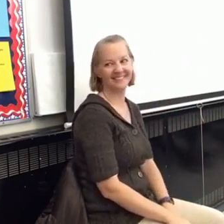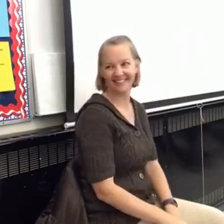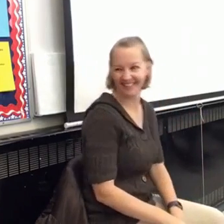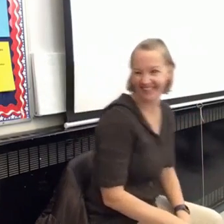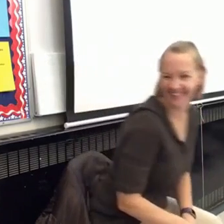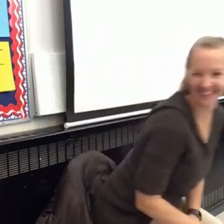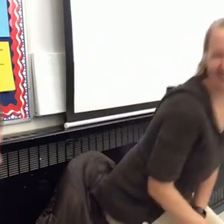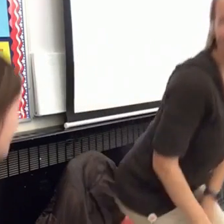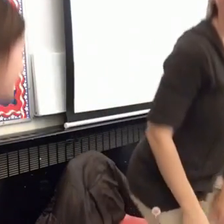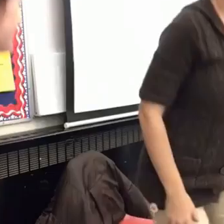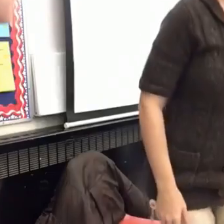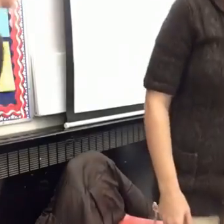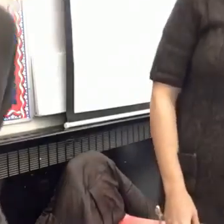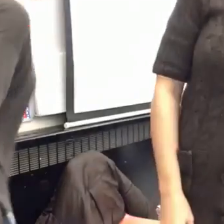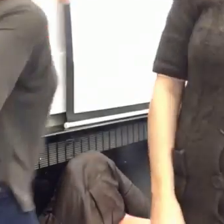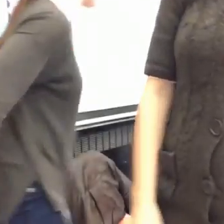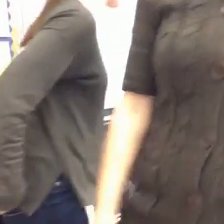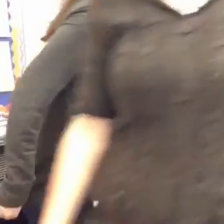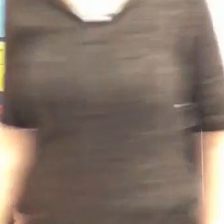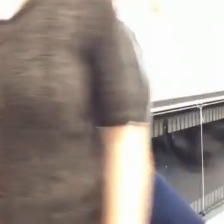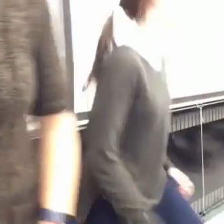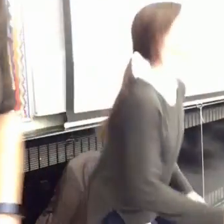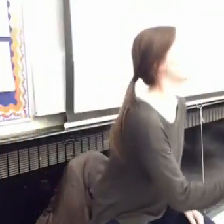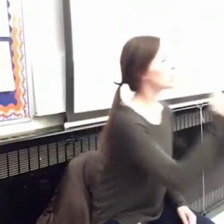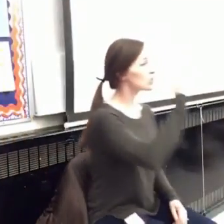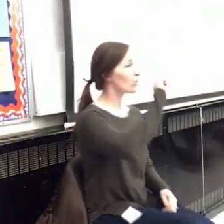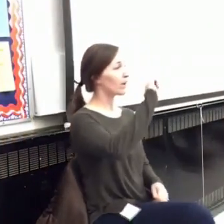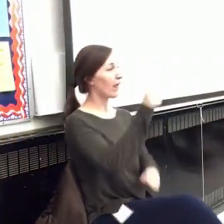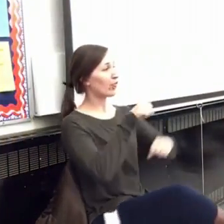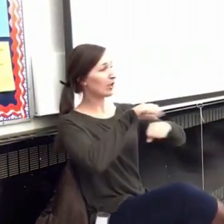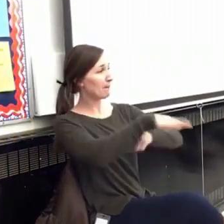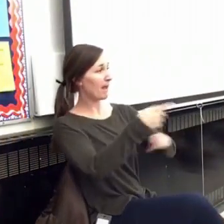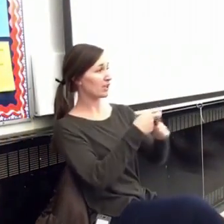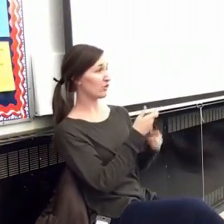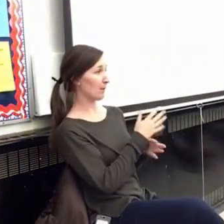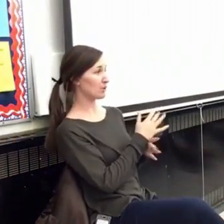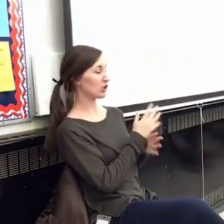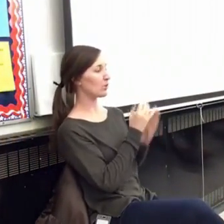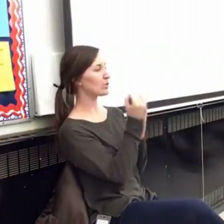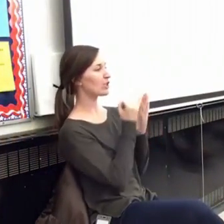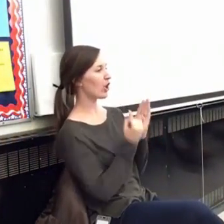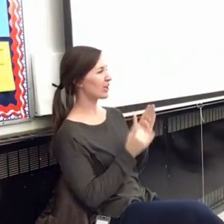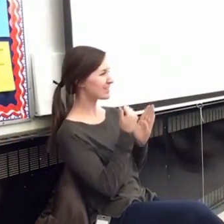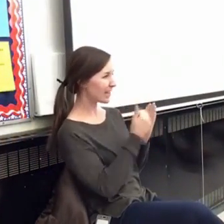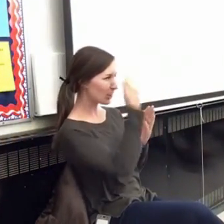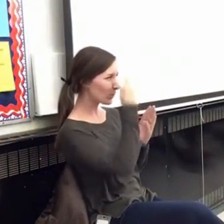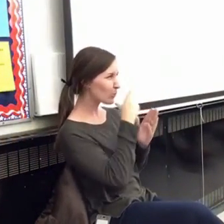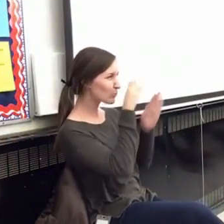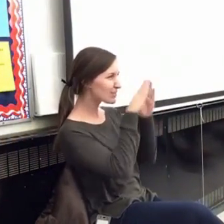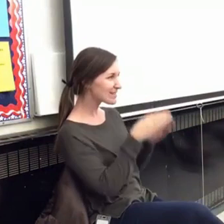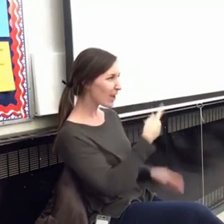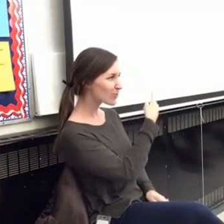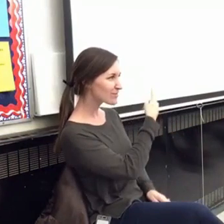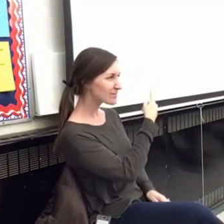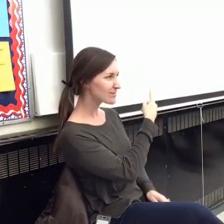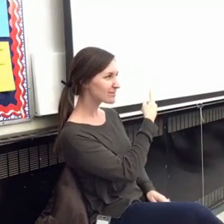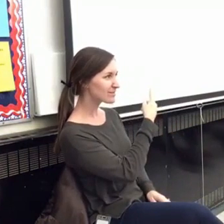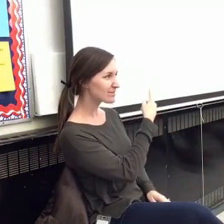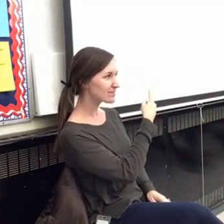Now, in terms of another impact of the German culture is going to be in the arts. Anybody know whose house this is? It's in